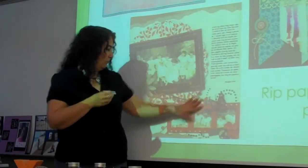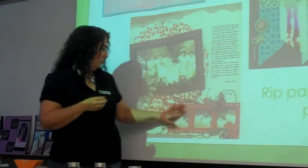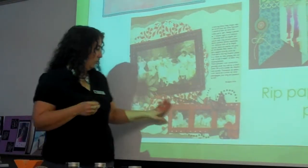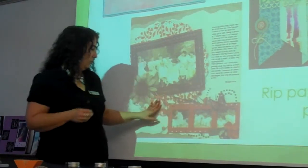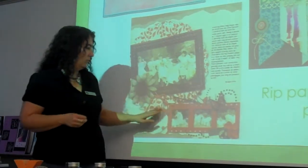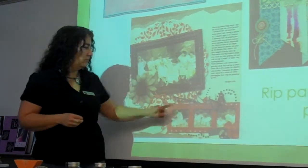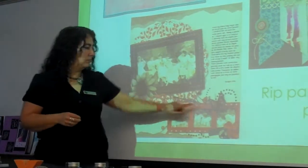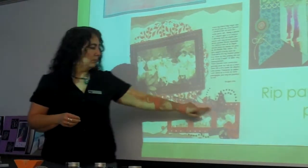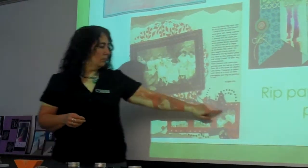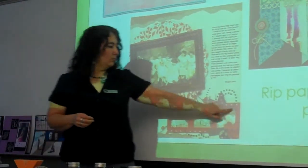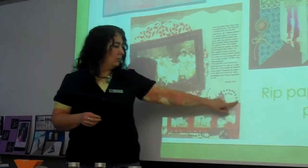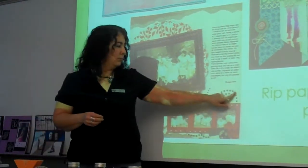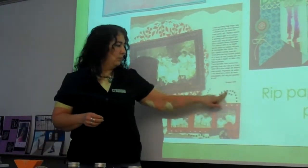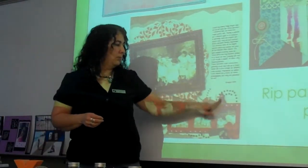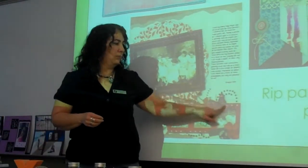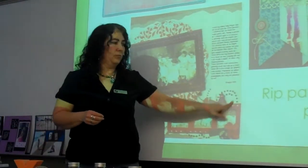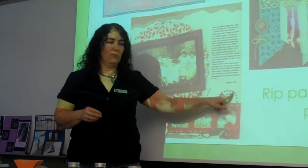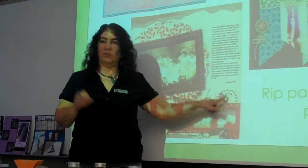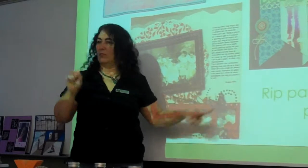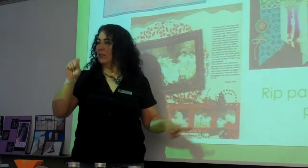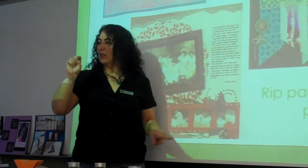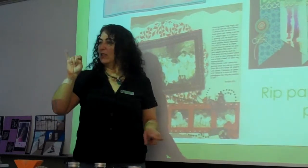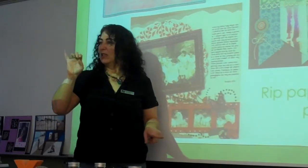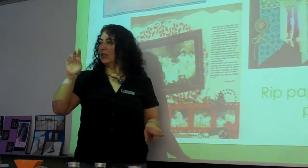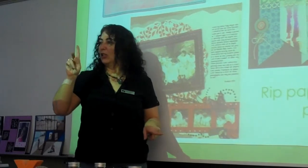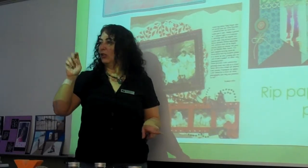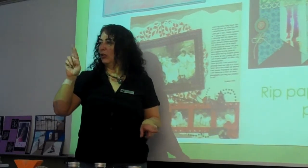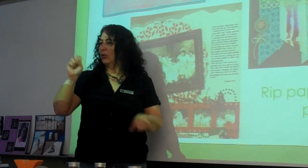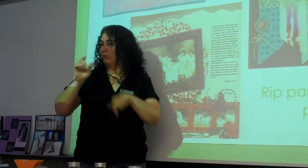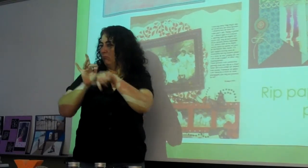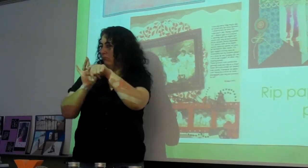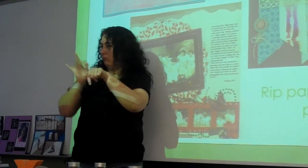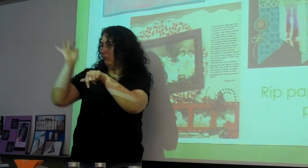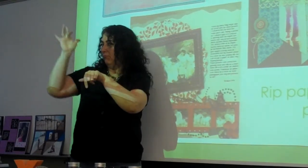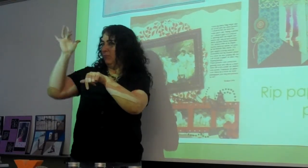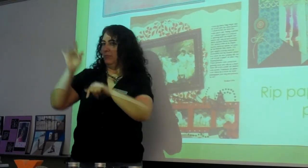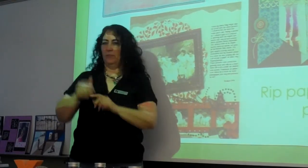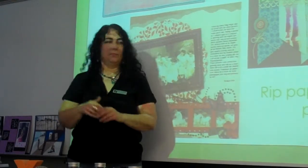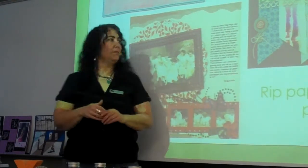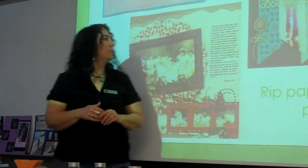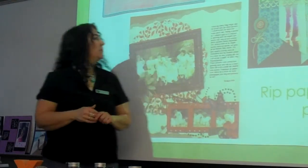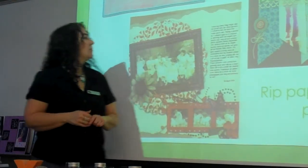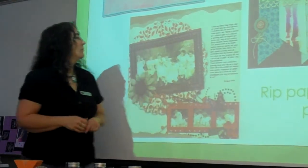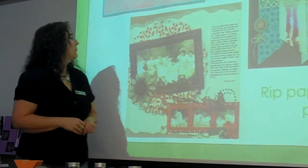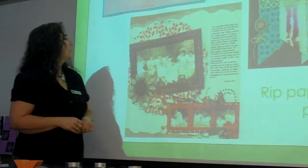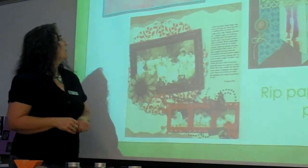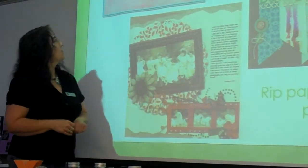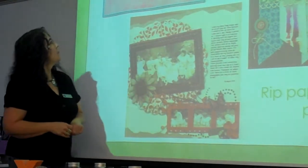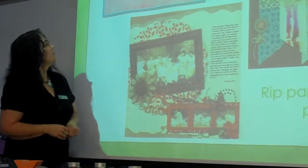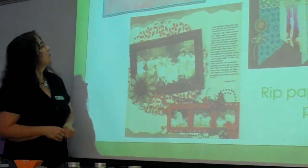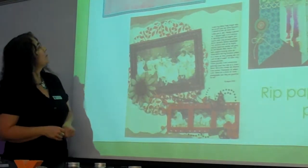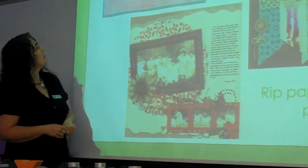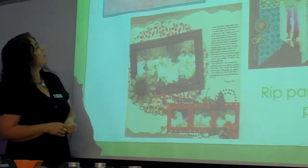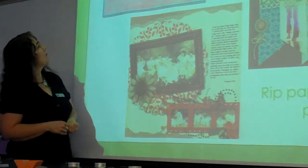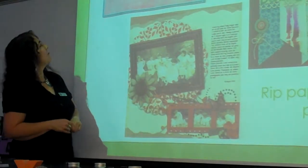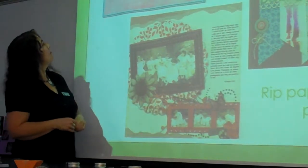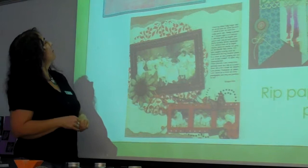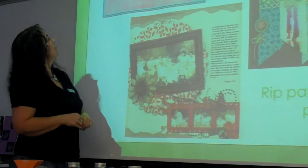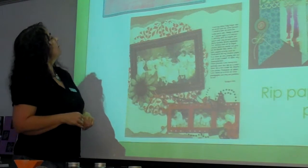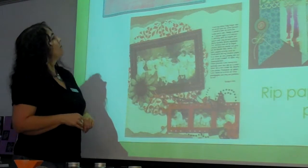And you see the flowers I've used to embellish this page. What do you think this might be? The leftover